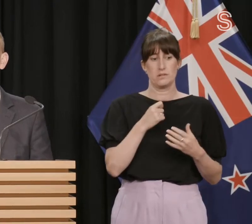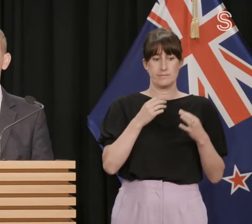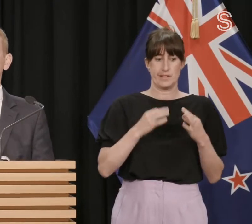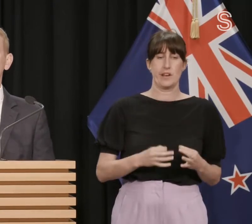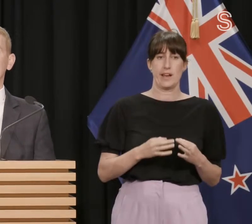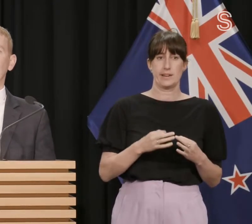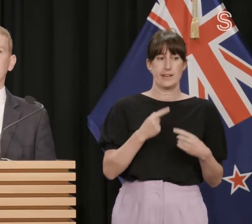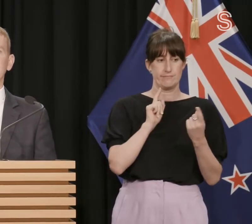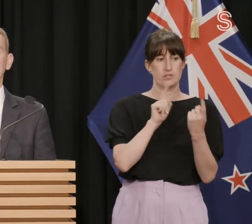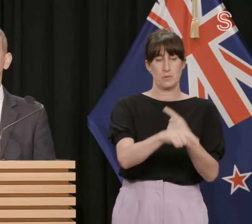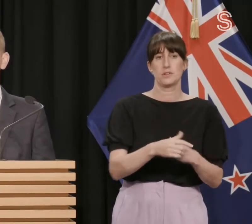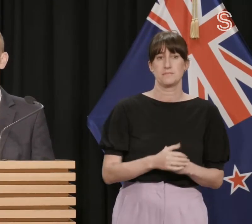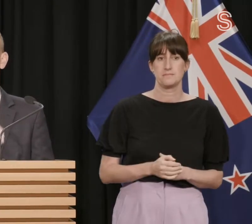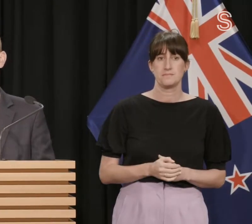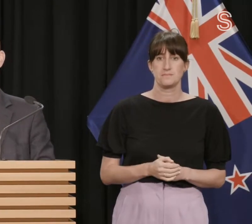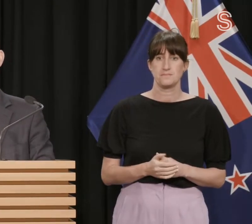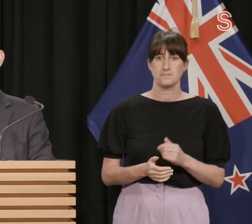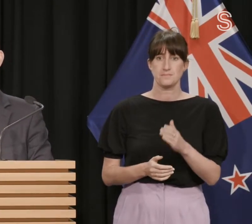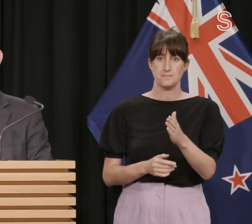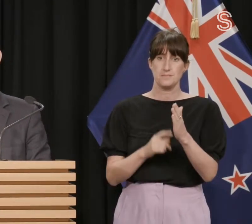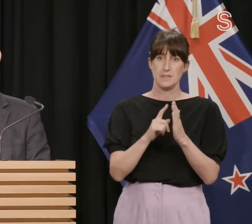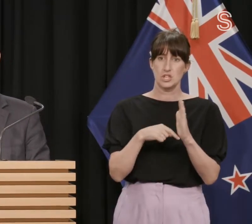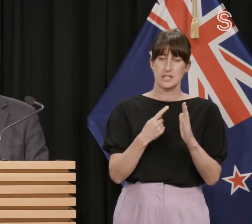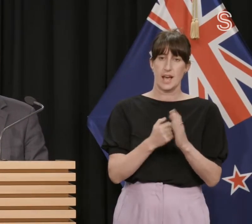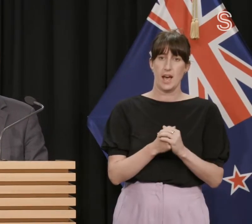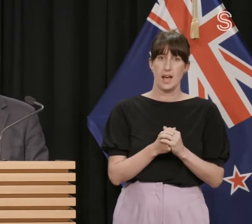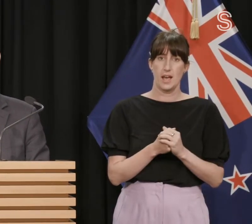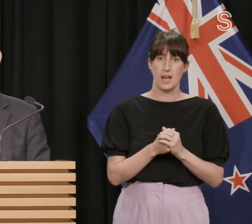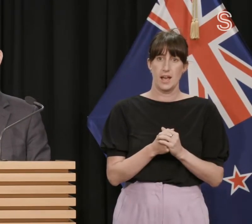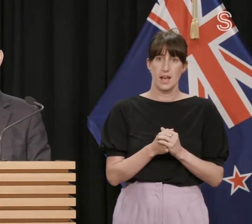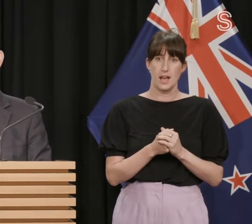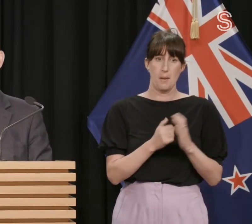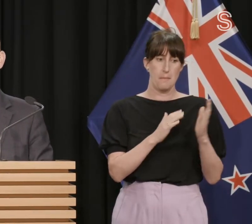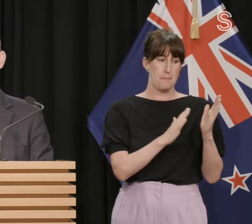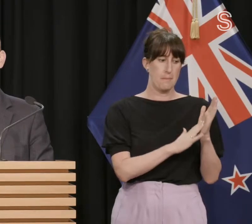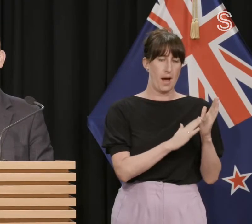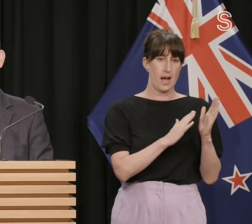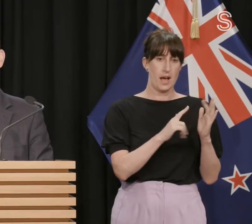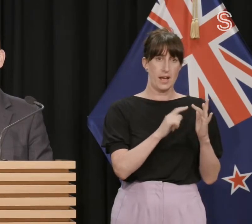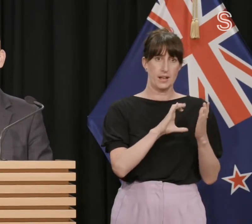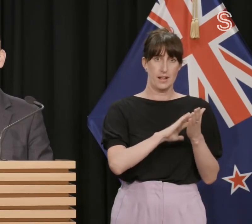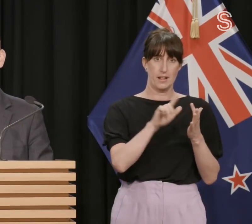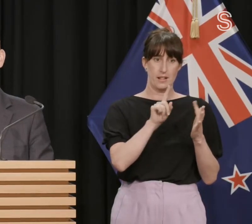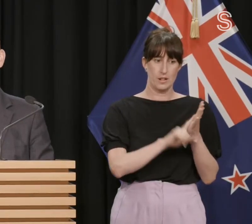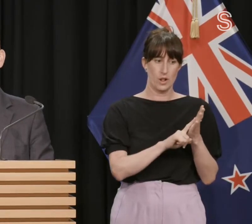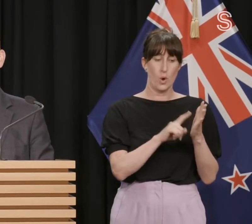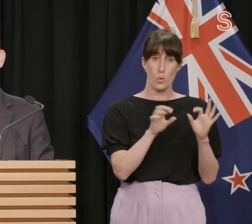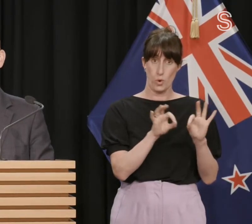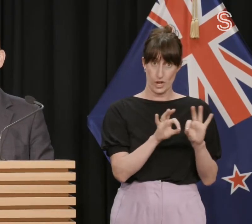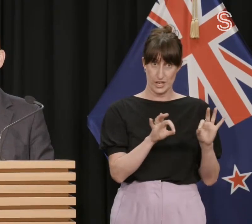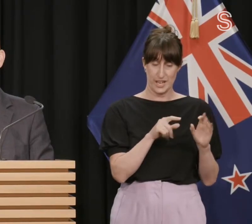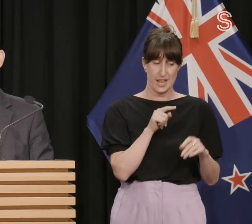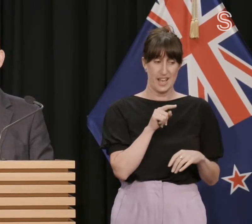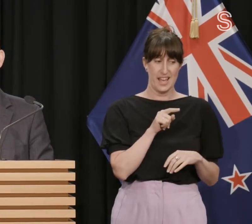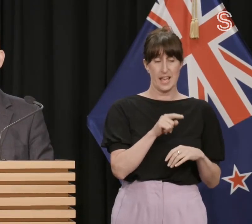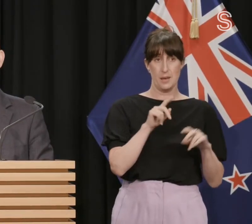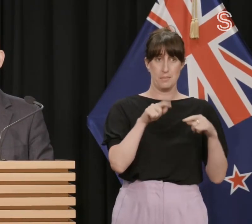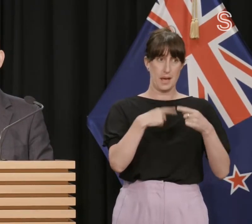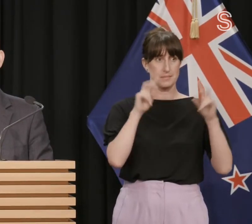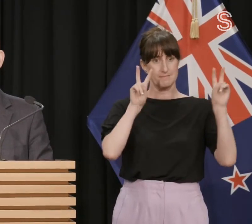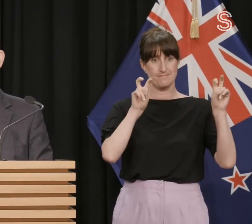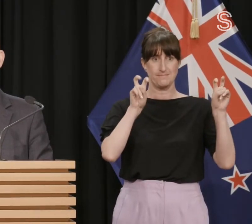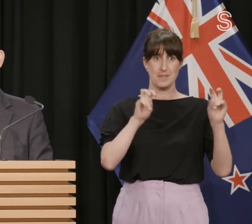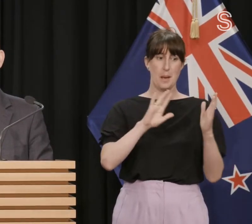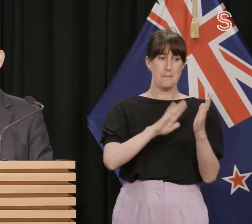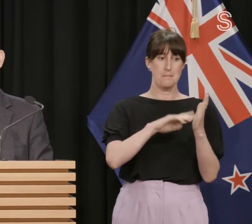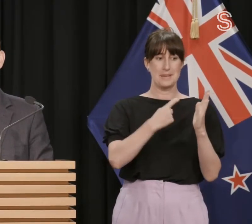that. Does he become your Mr. Fix-It, if you like? He seems to be the minister for almost all of your bits and pieces you